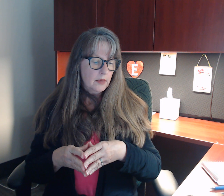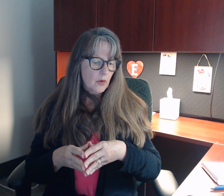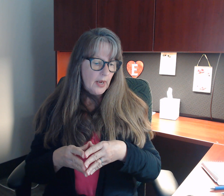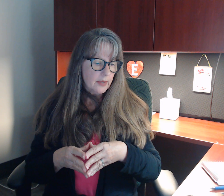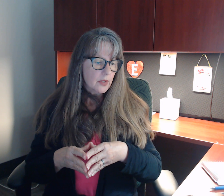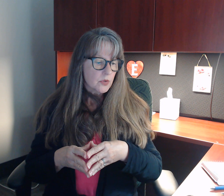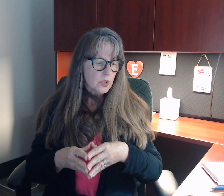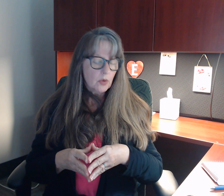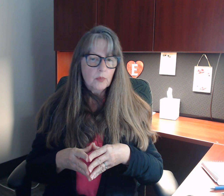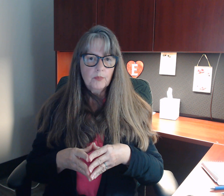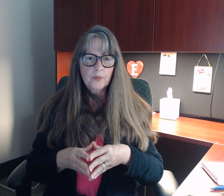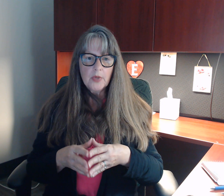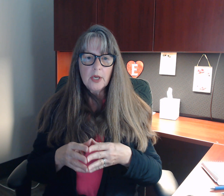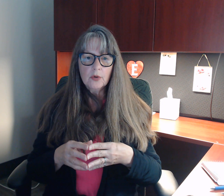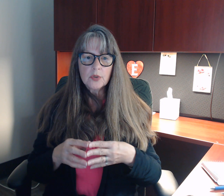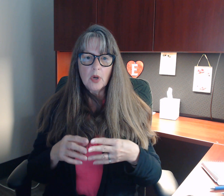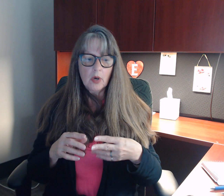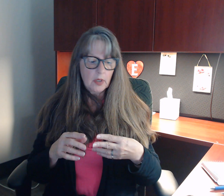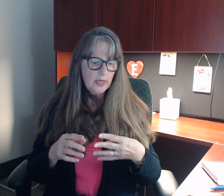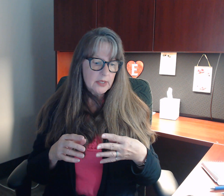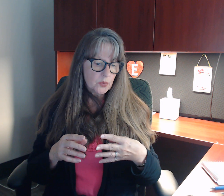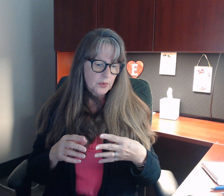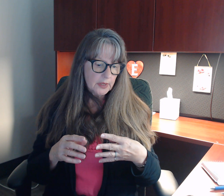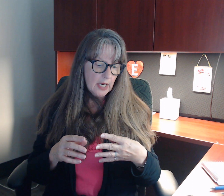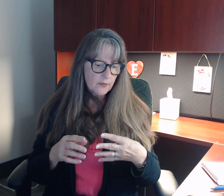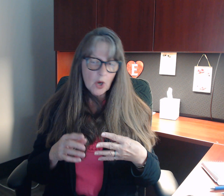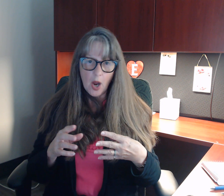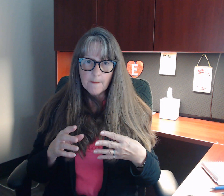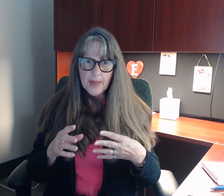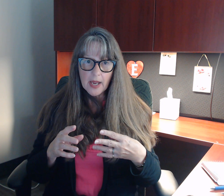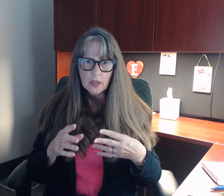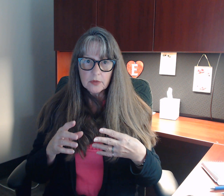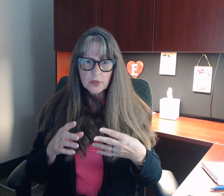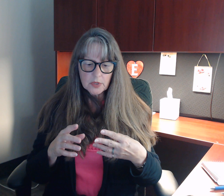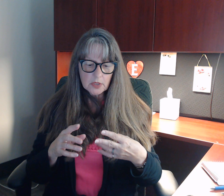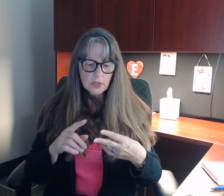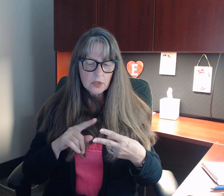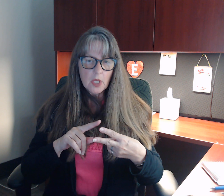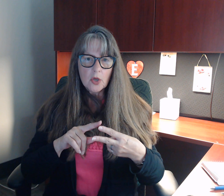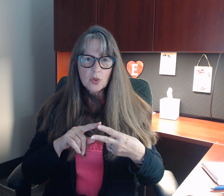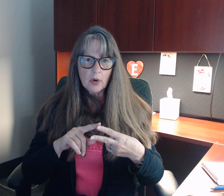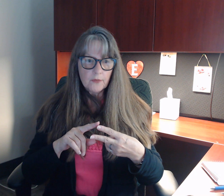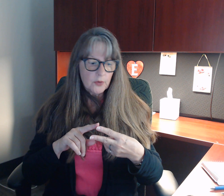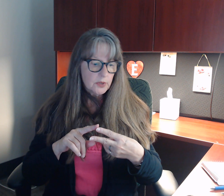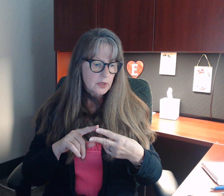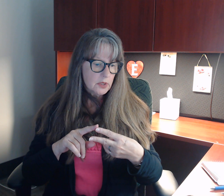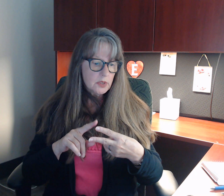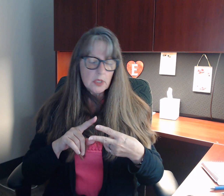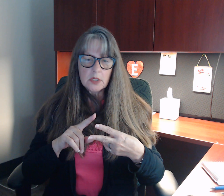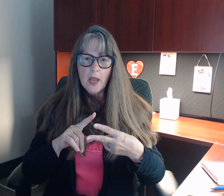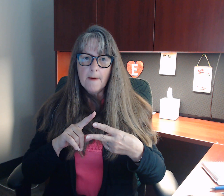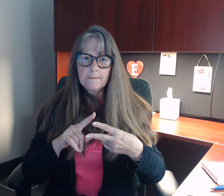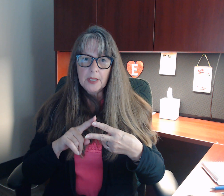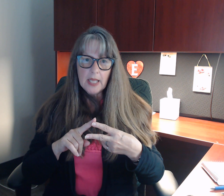Okay, so here's it's really kind of a compound sentence. So our first sentence is